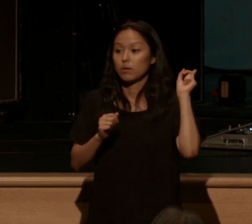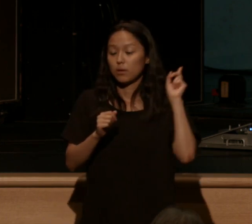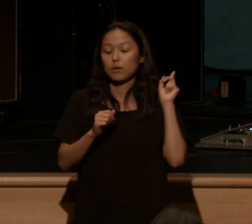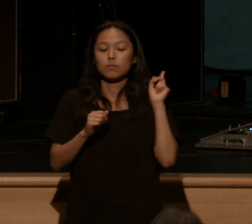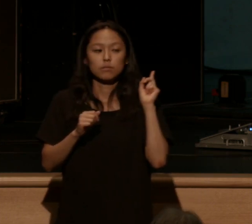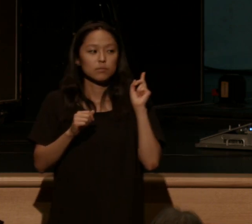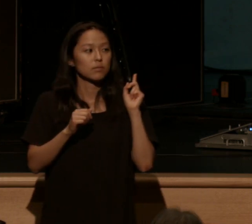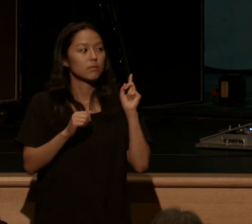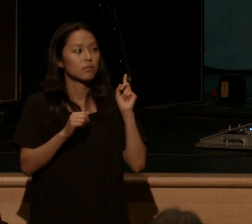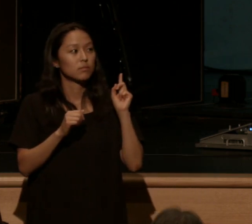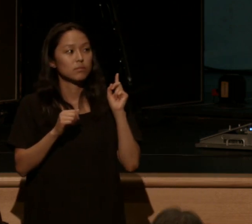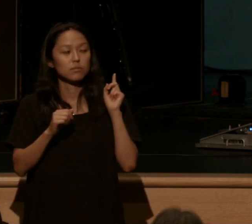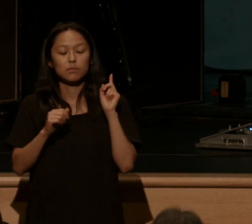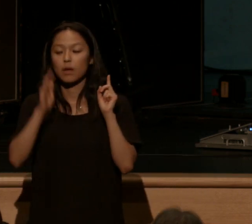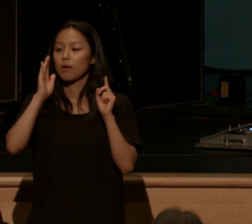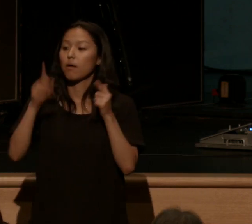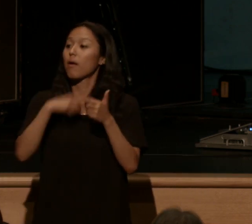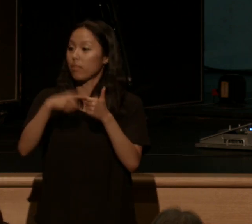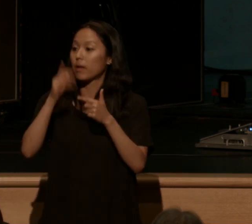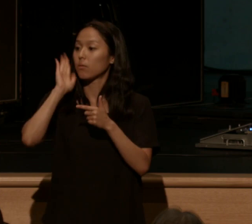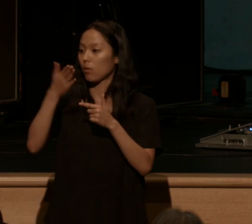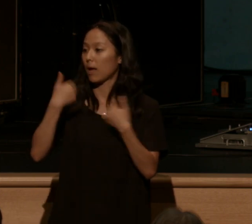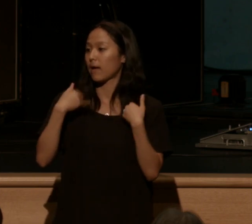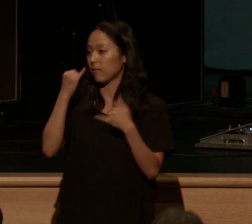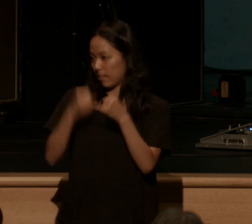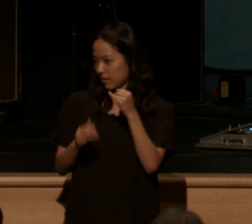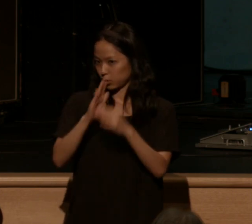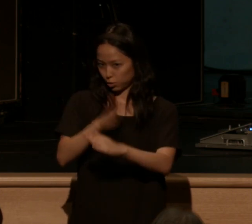quietly underneath us, and then we'll respond with our song